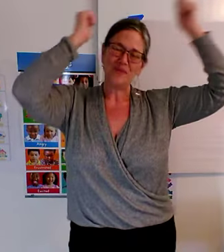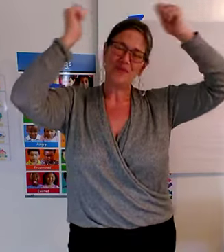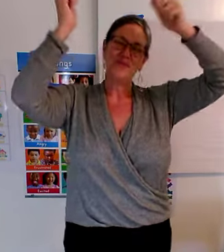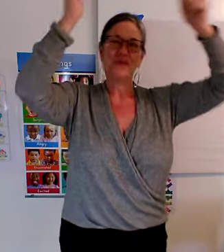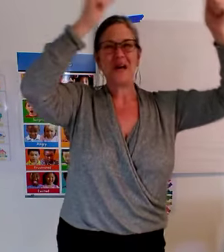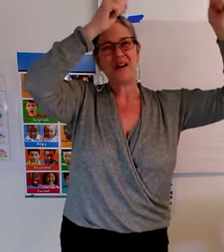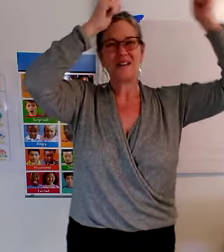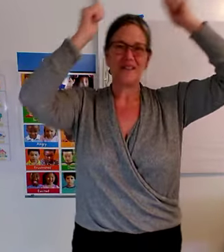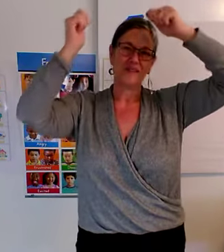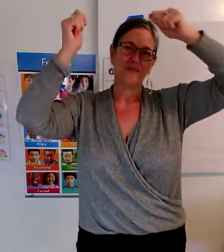boogaloo.